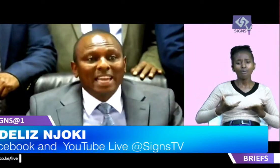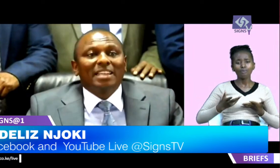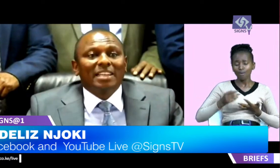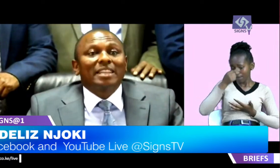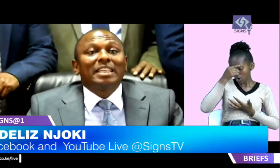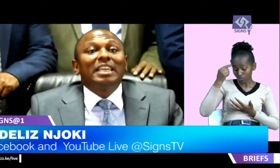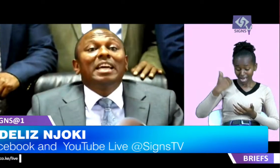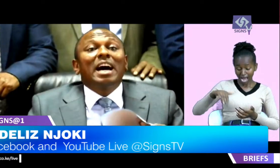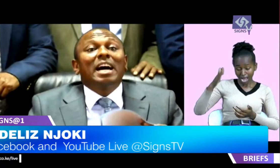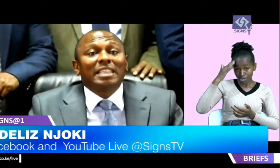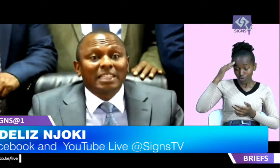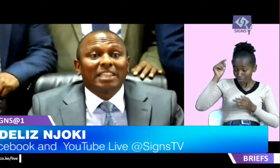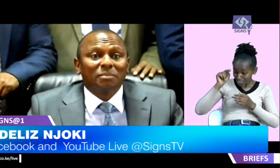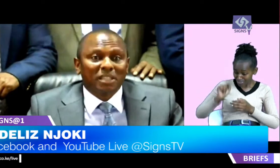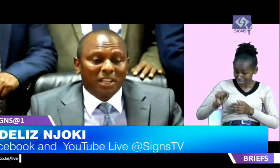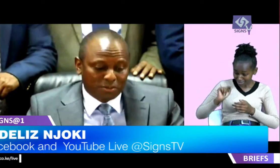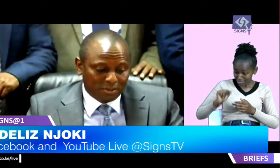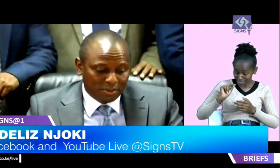signed, as he asserted himself,